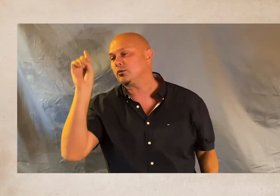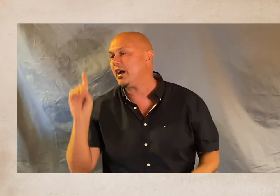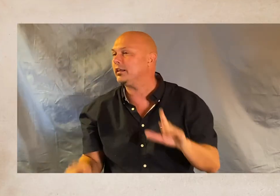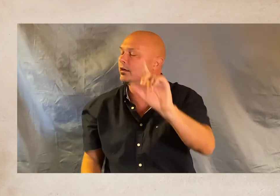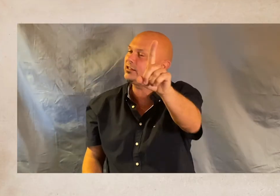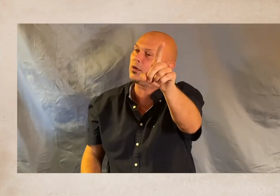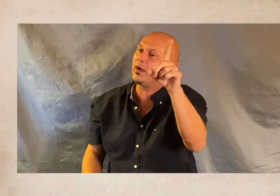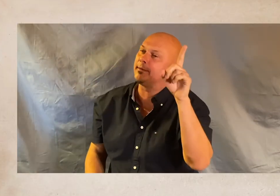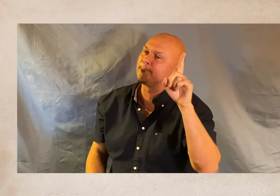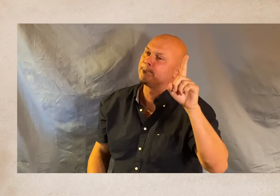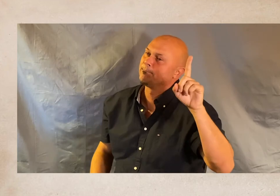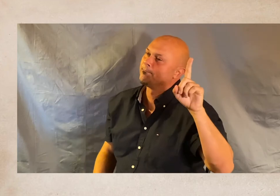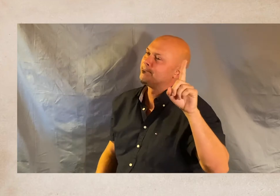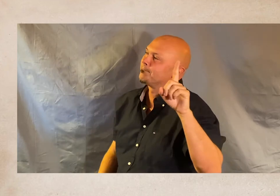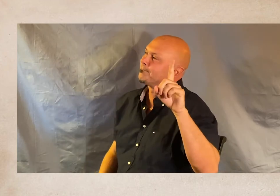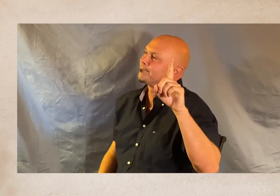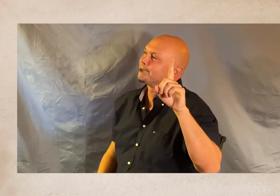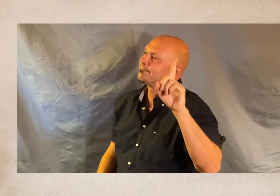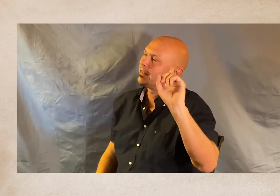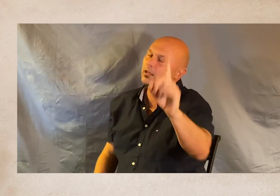Wait. There is one way.